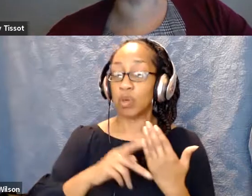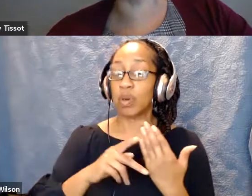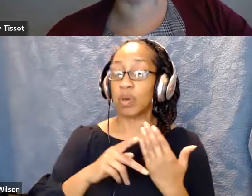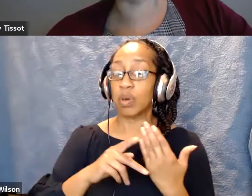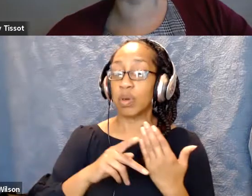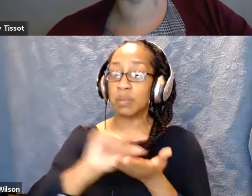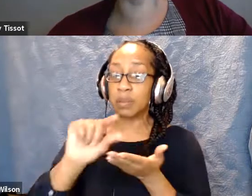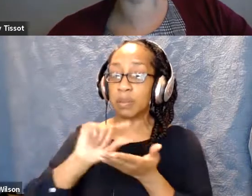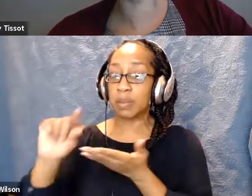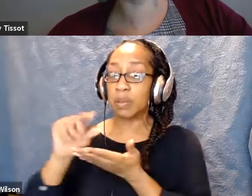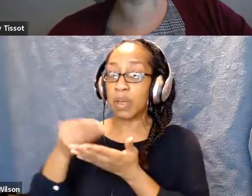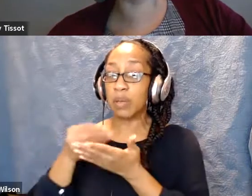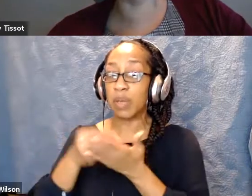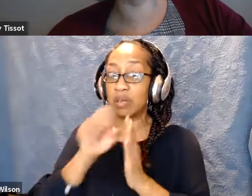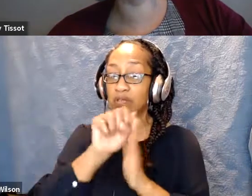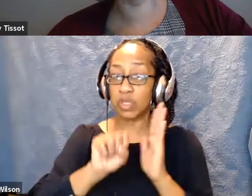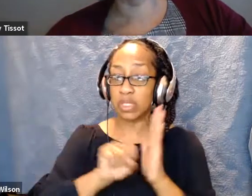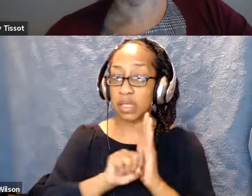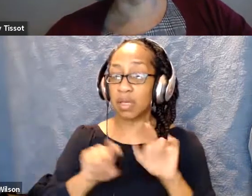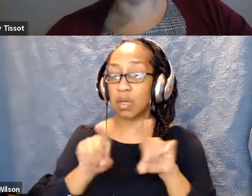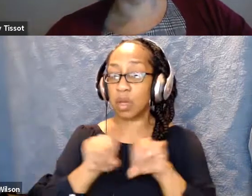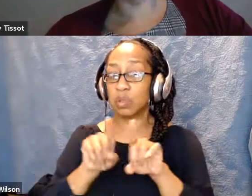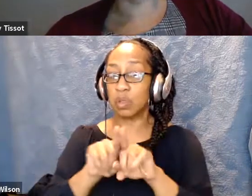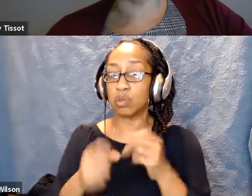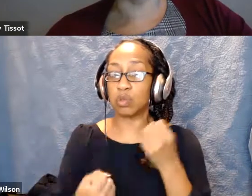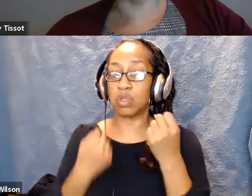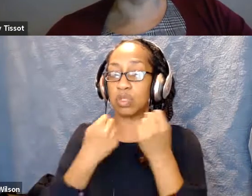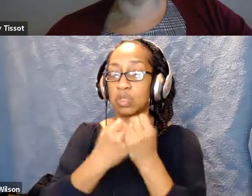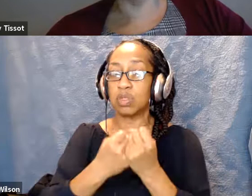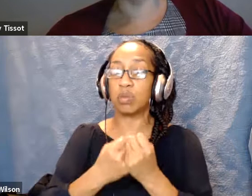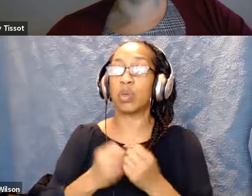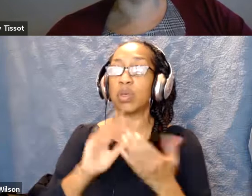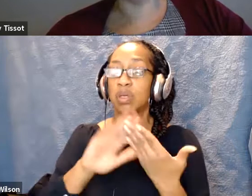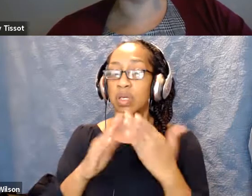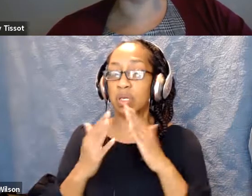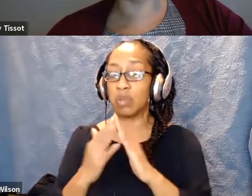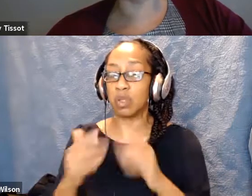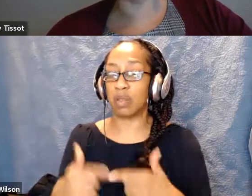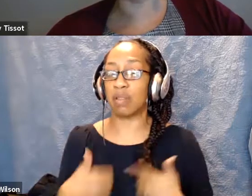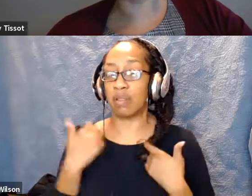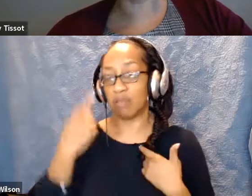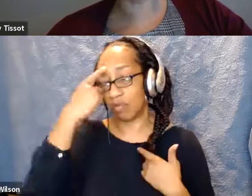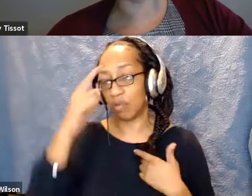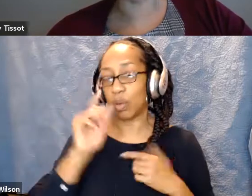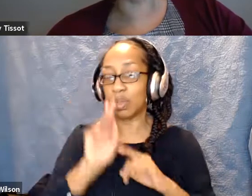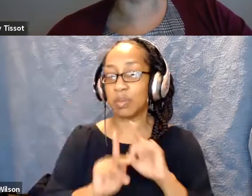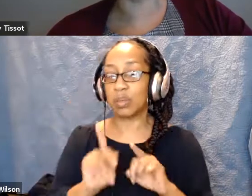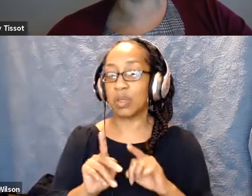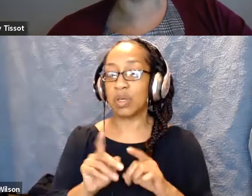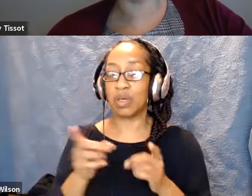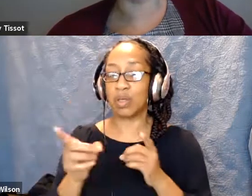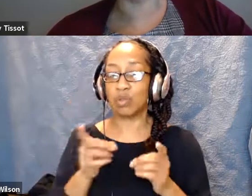community-based organizations to support community-based living of people with disabilities. Dr. Stiles earned her PhD in May